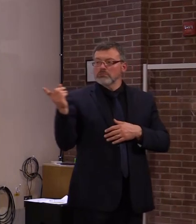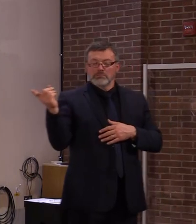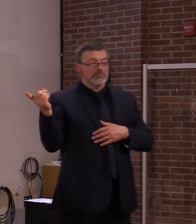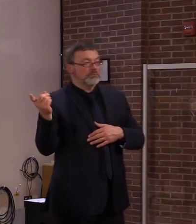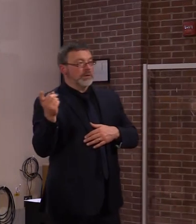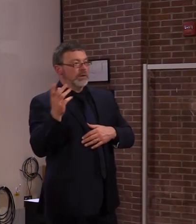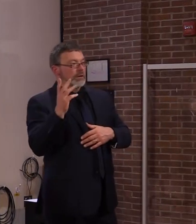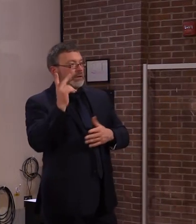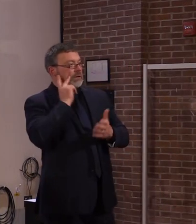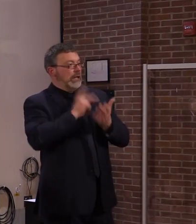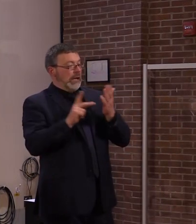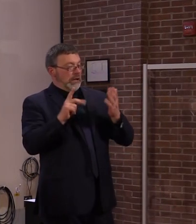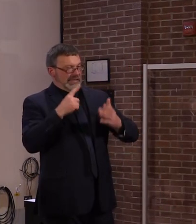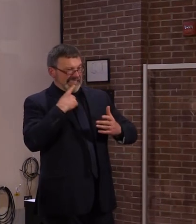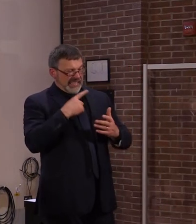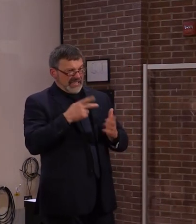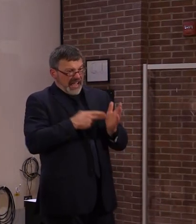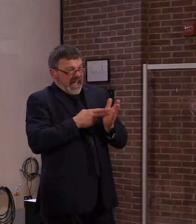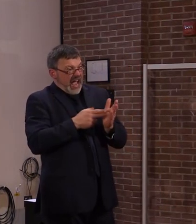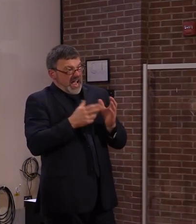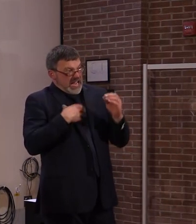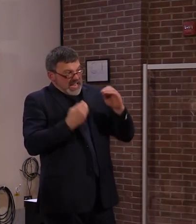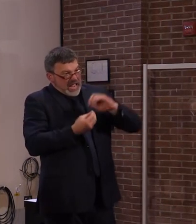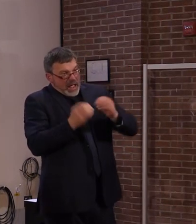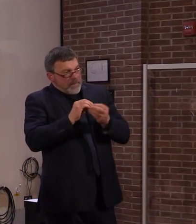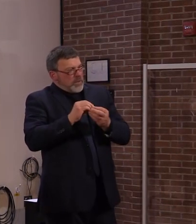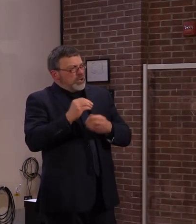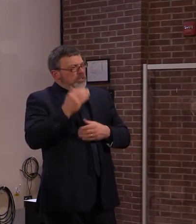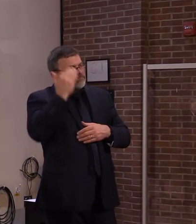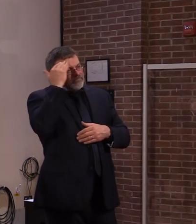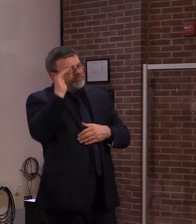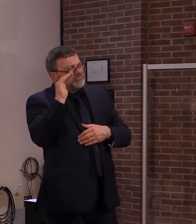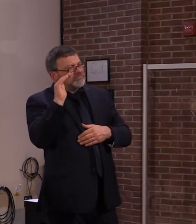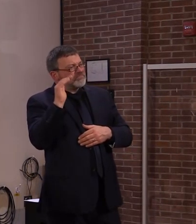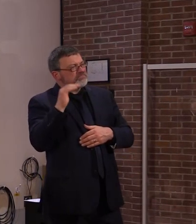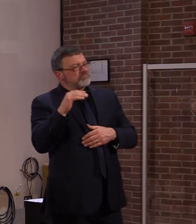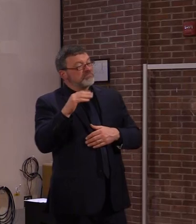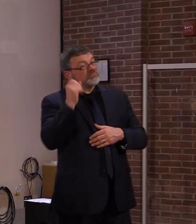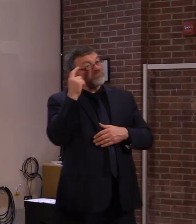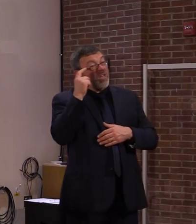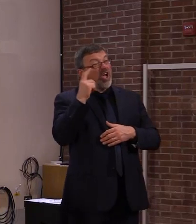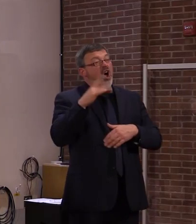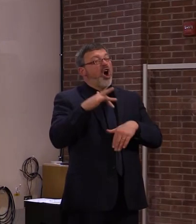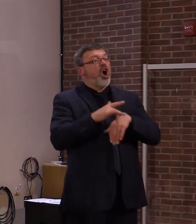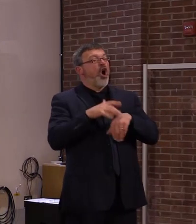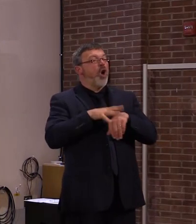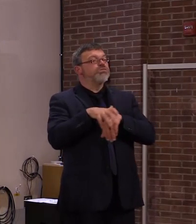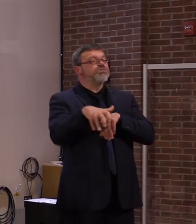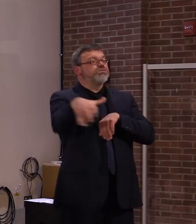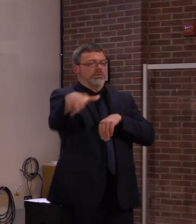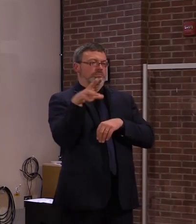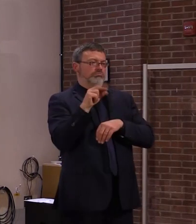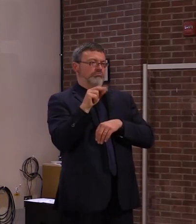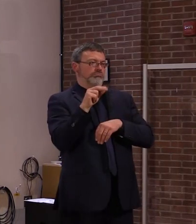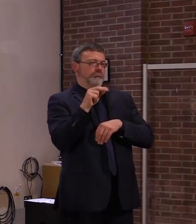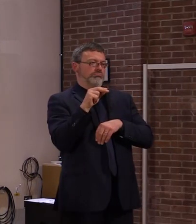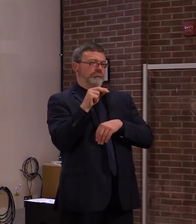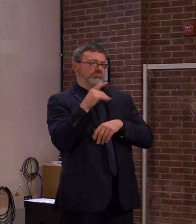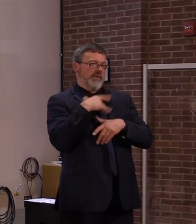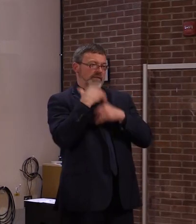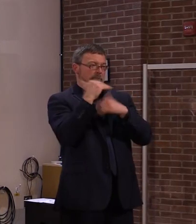get some of that number, but I'll tell you it's going to be limited because we still are